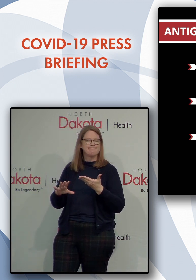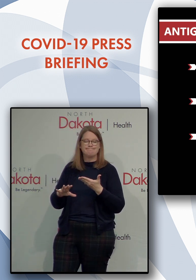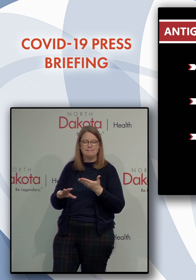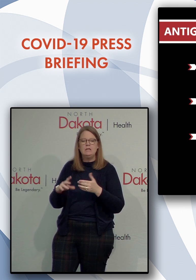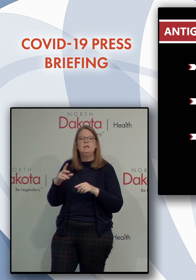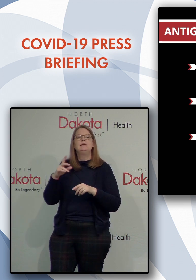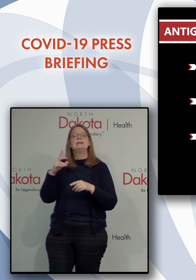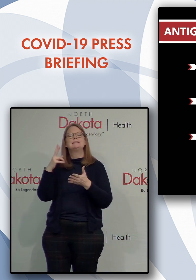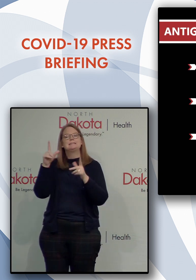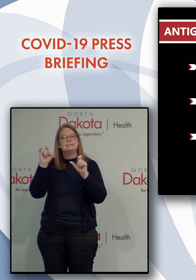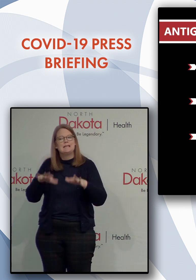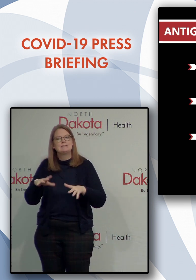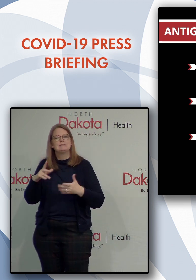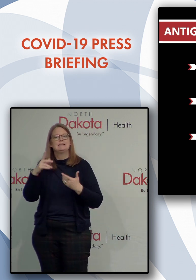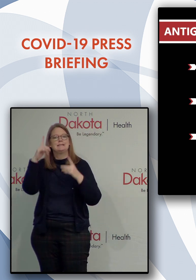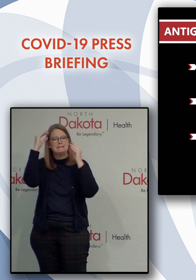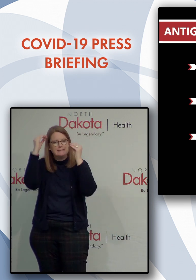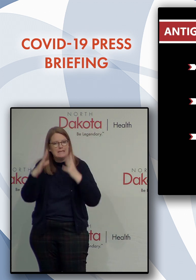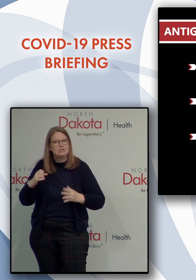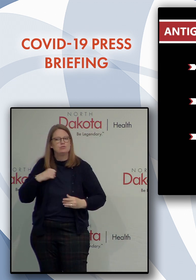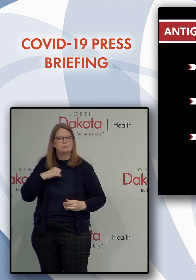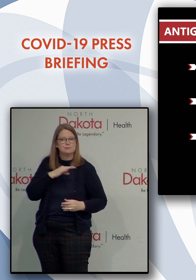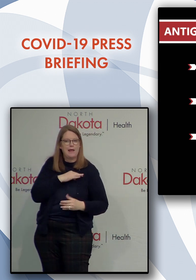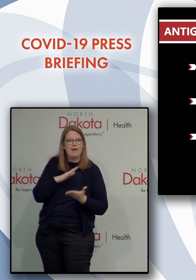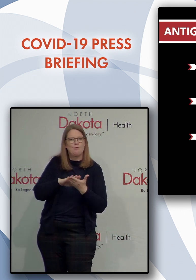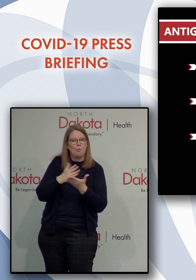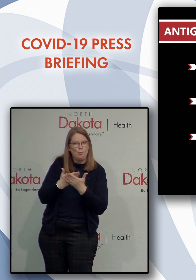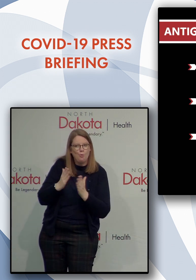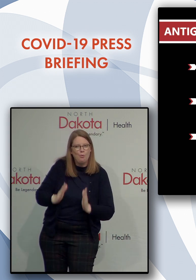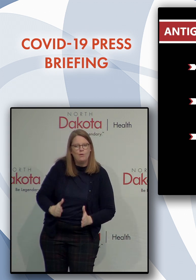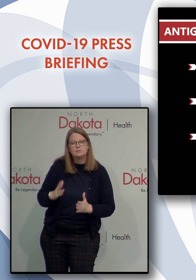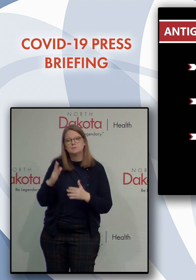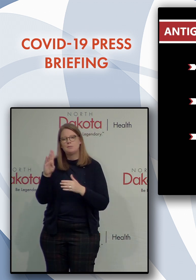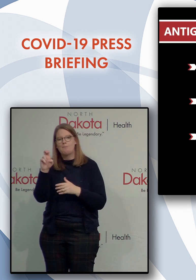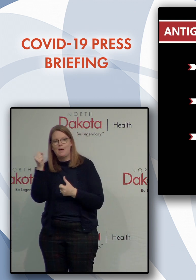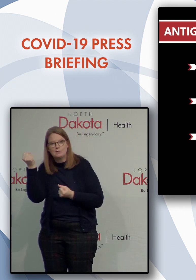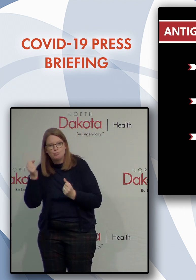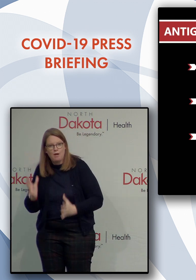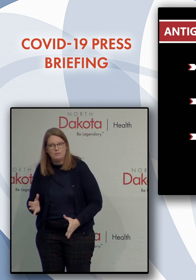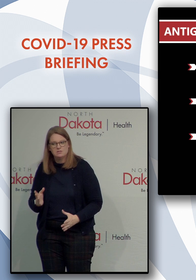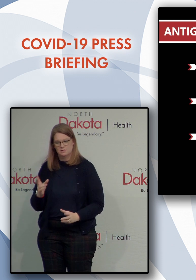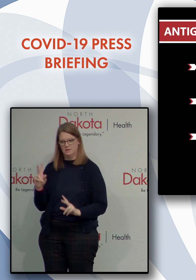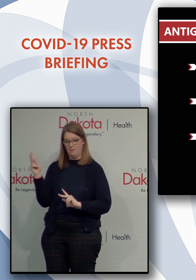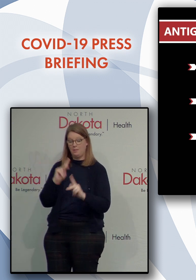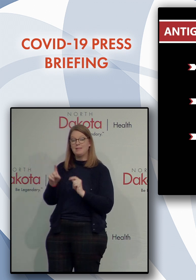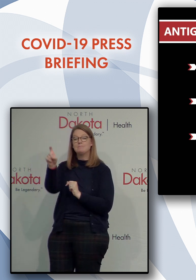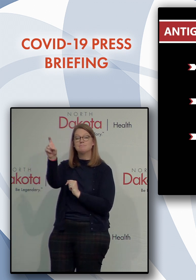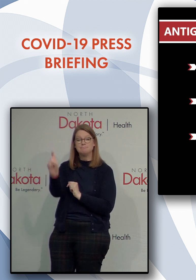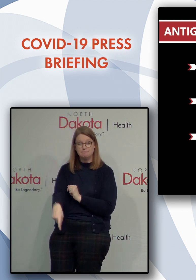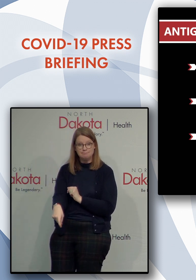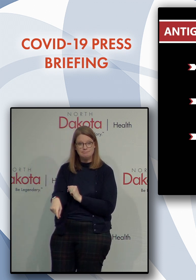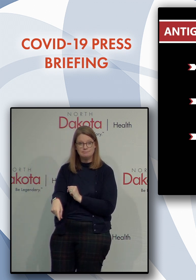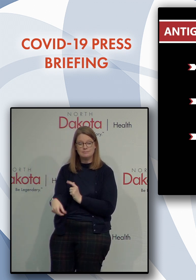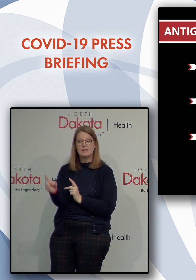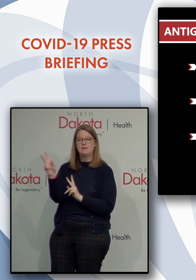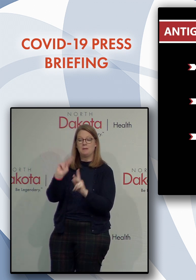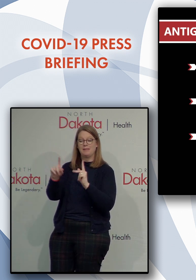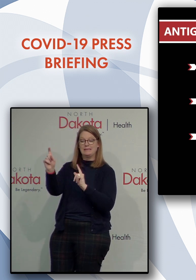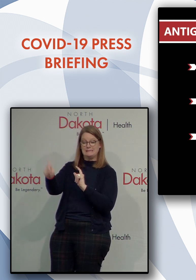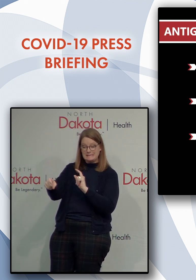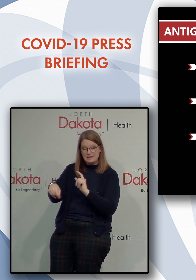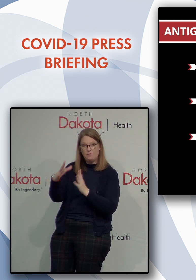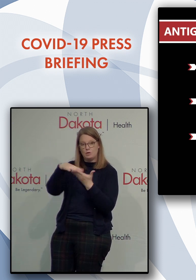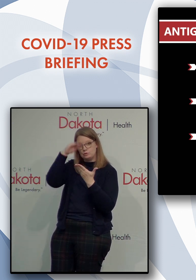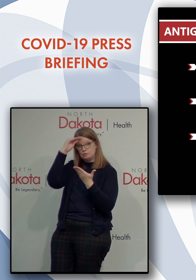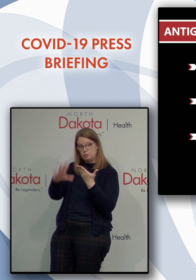teachers, staff, cooks, bus drivers, absolutely people that are essential to our students' education